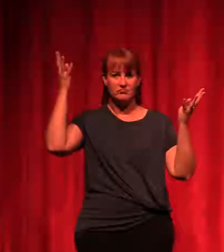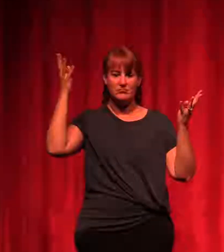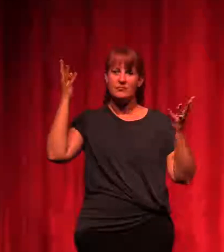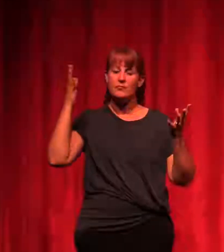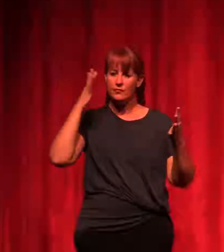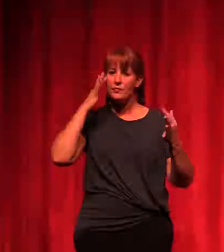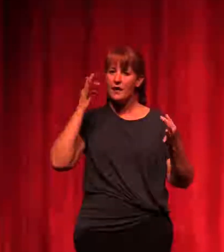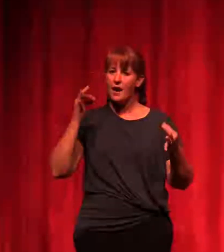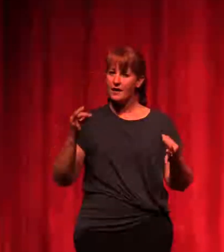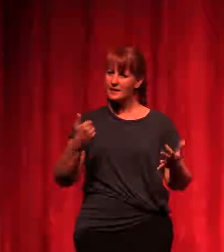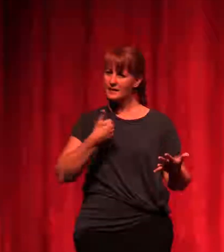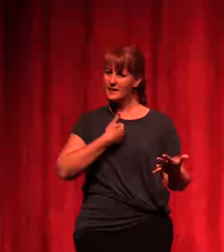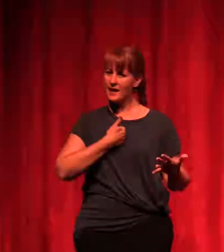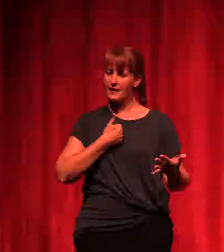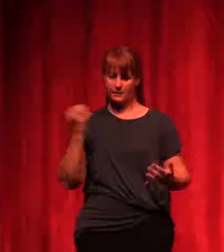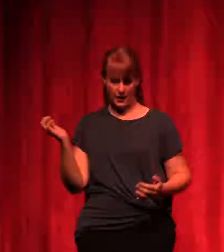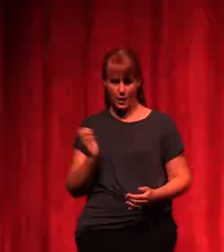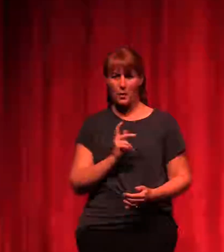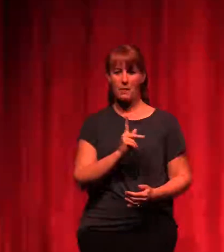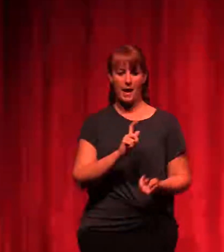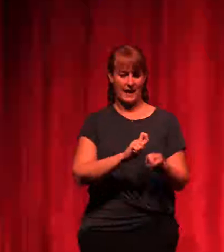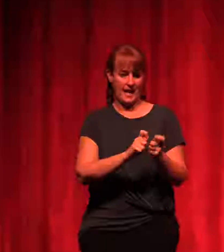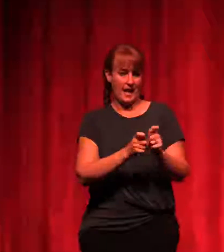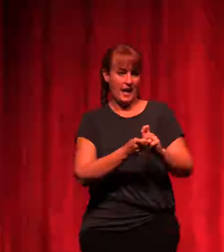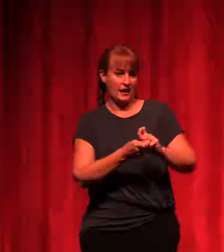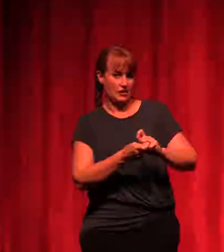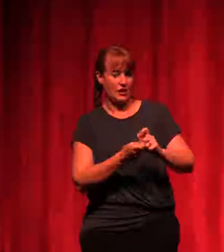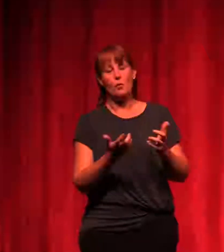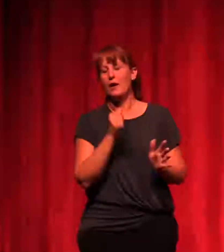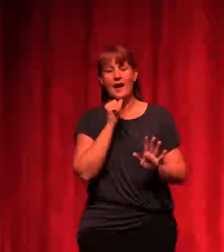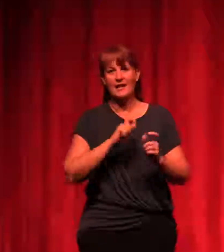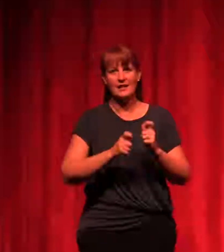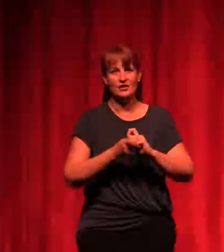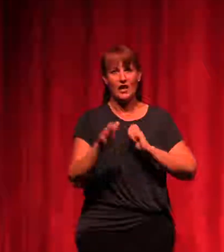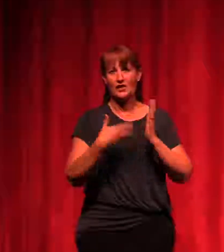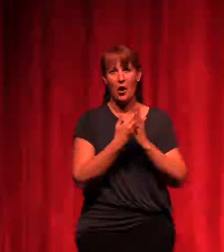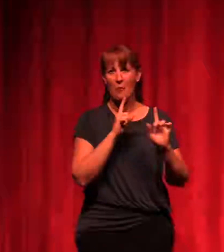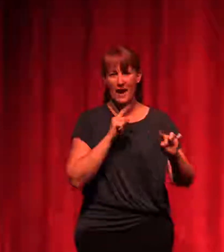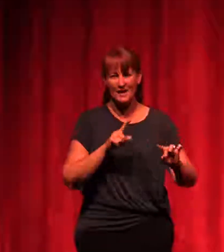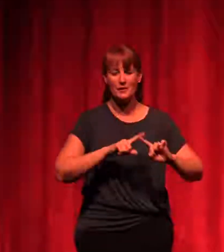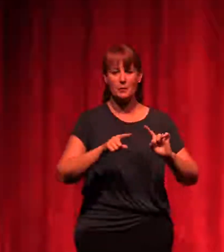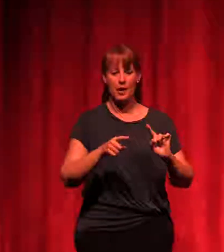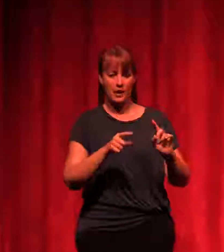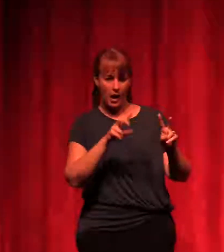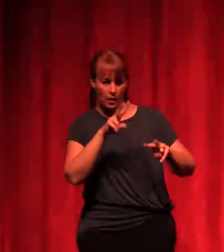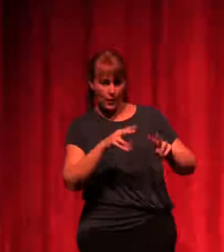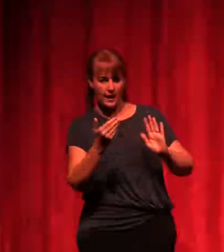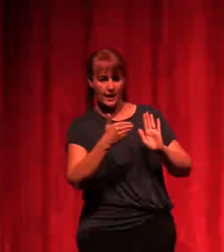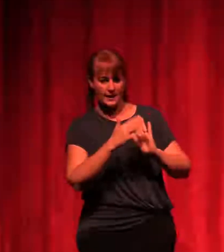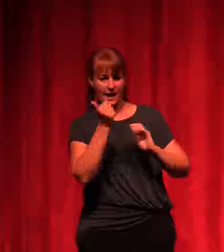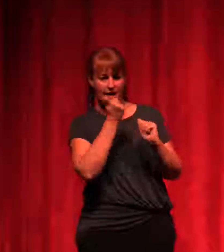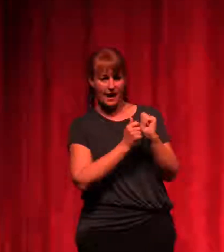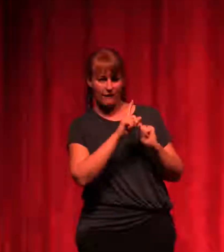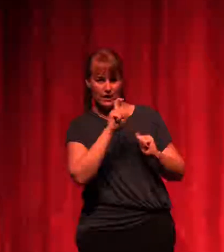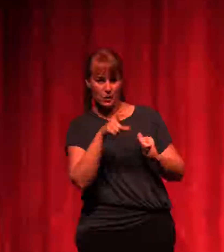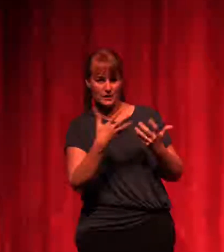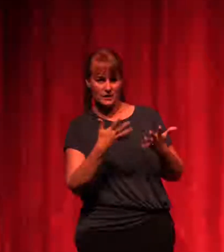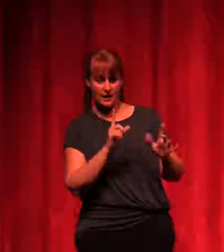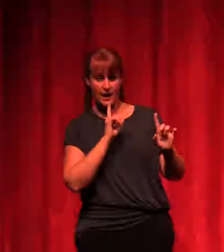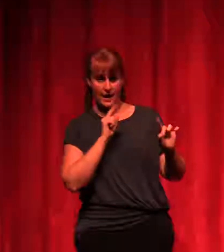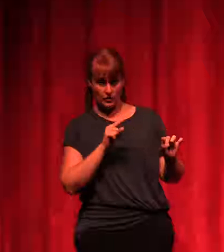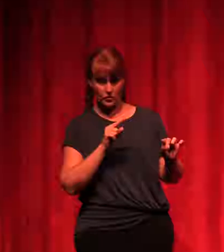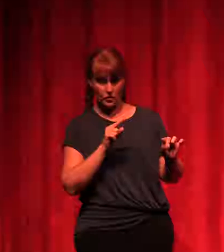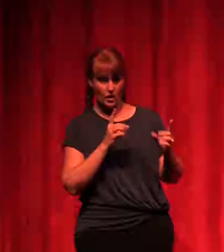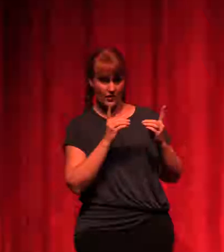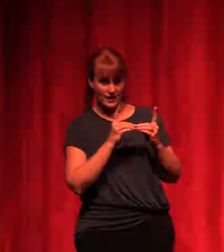I made a decision, and I went back and I changed. Well, I didn't change all the answers, but I reviewed every question that I'd answered on that dating